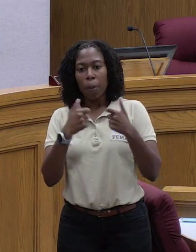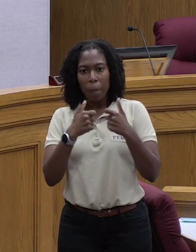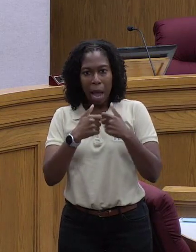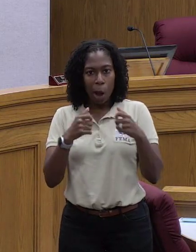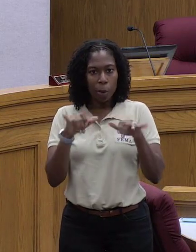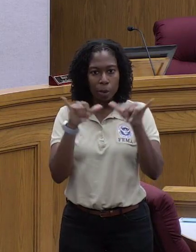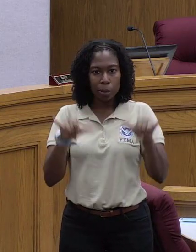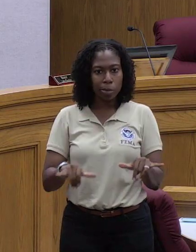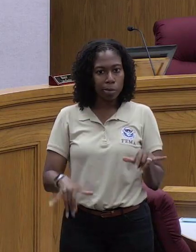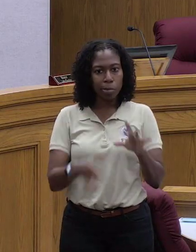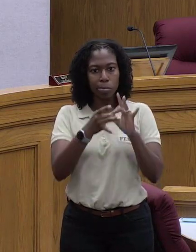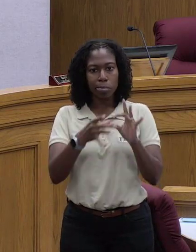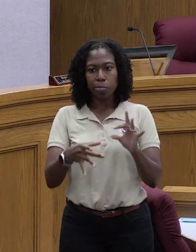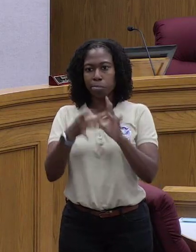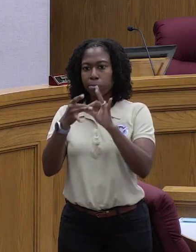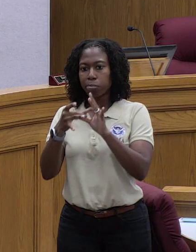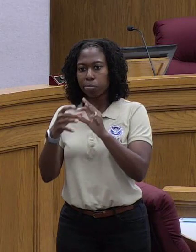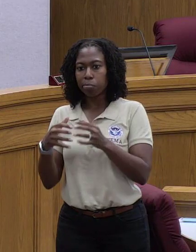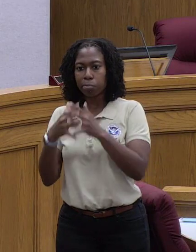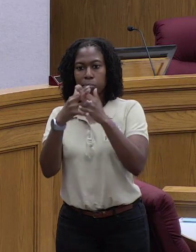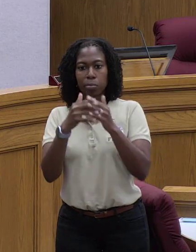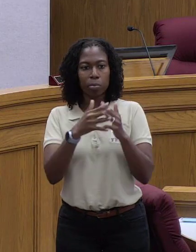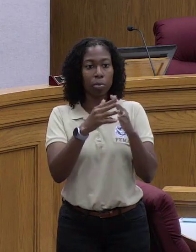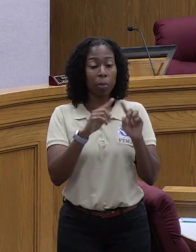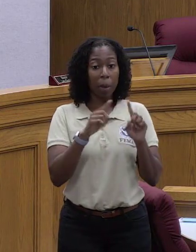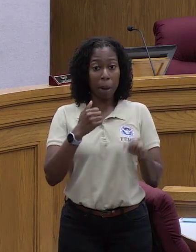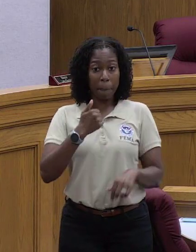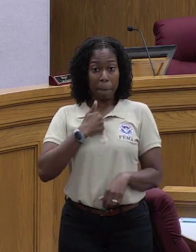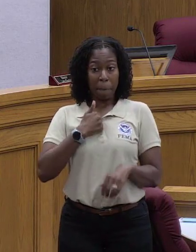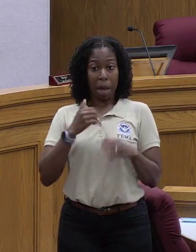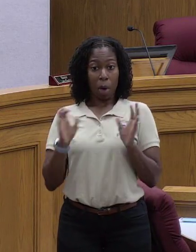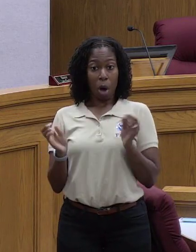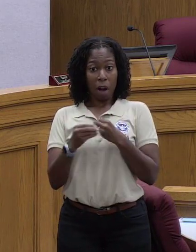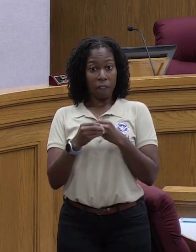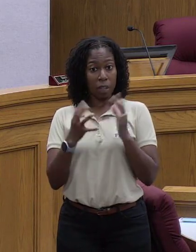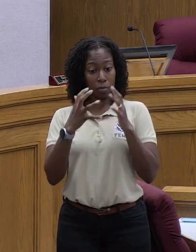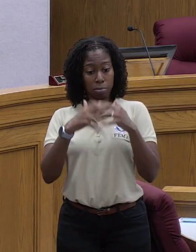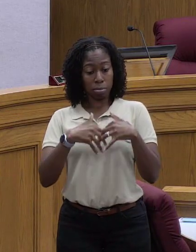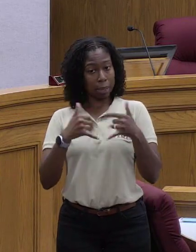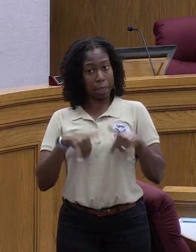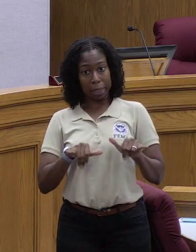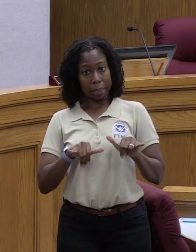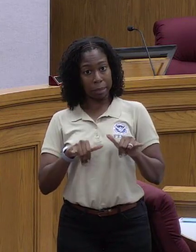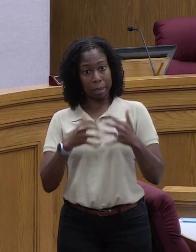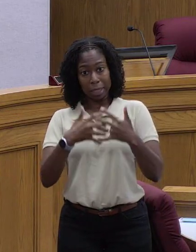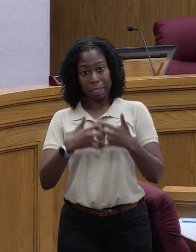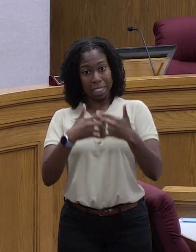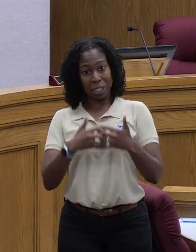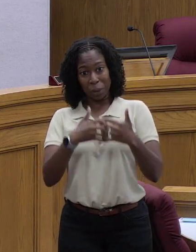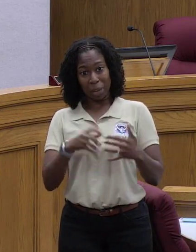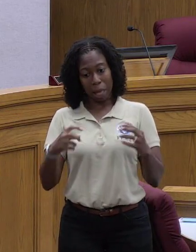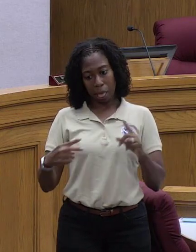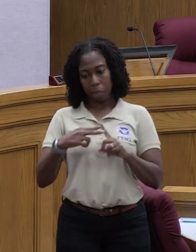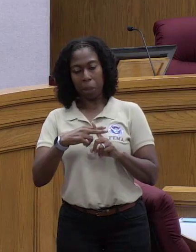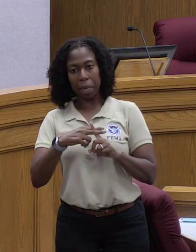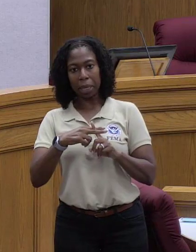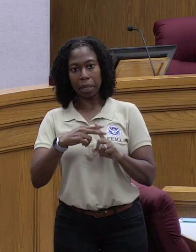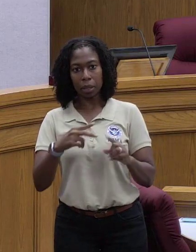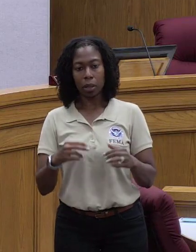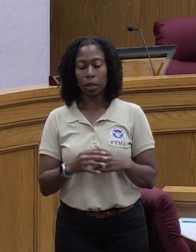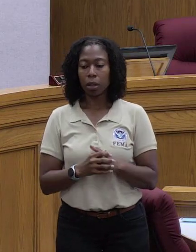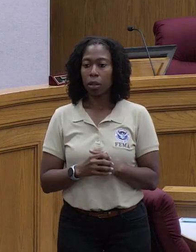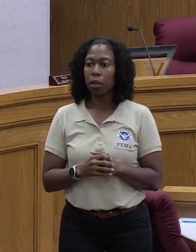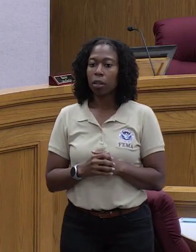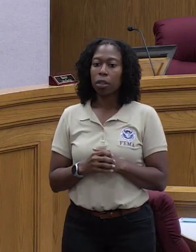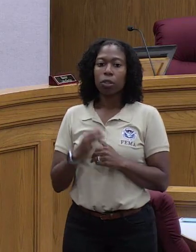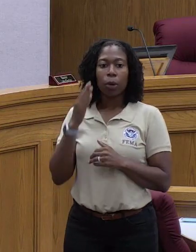but to give you an example, I still don't have power at my office. We're still working off generator power. So although we have a lot of power back in a lot of areas, and